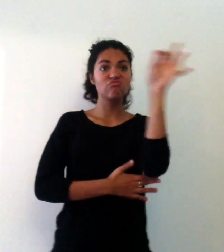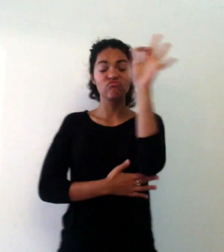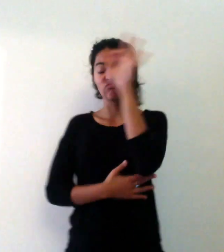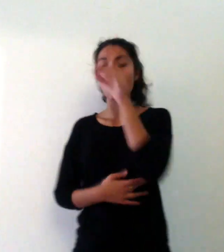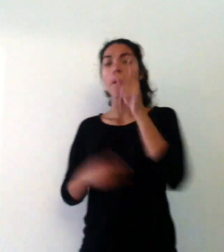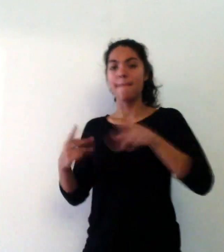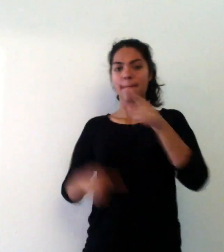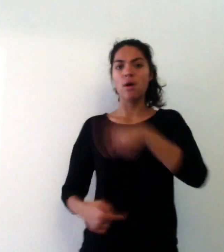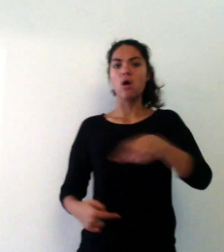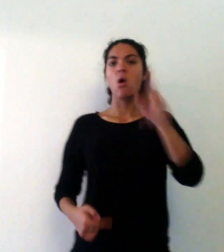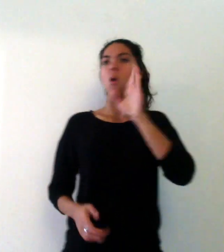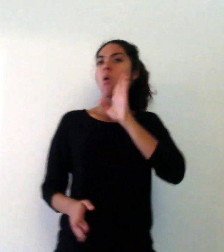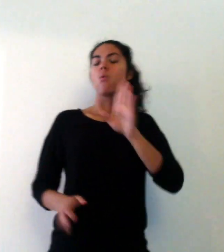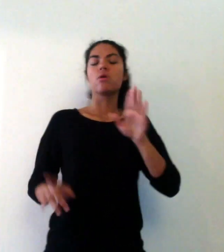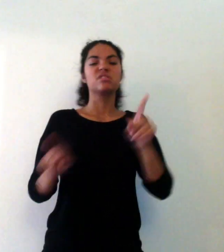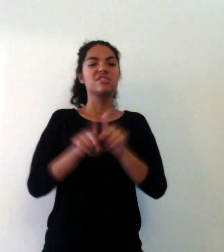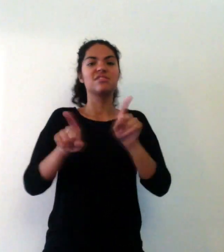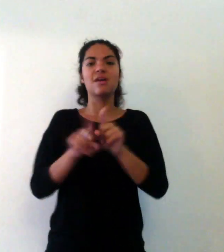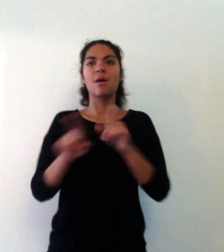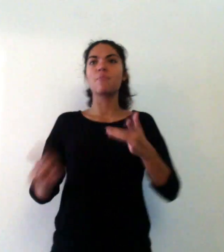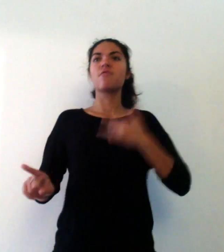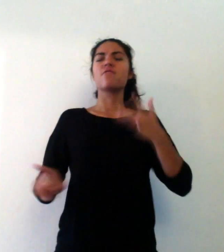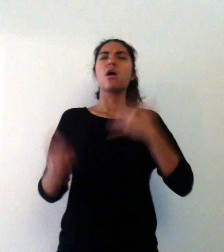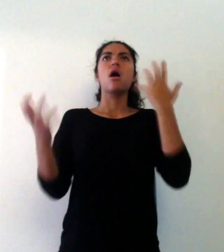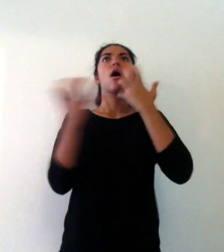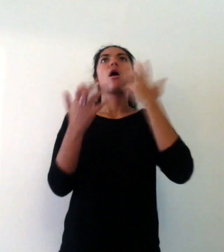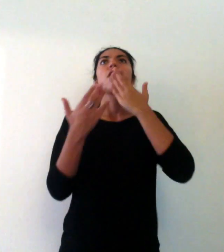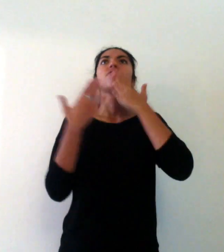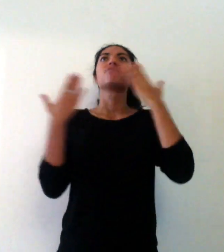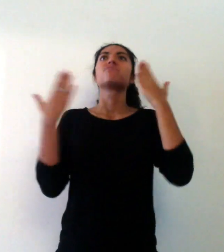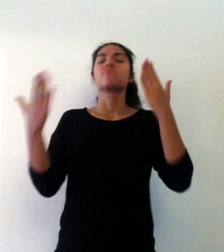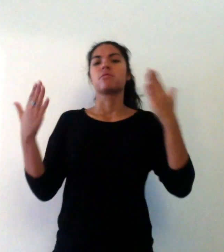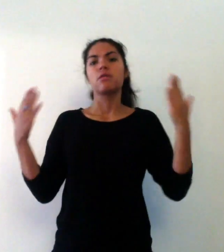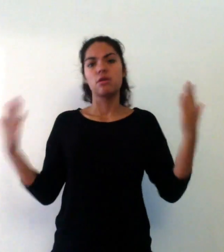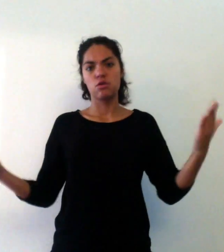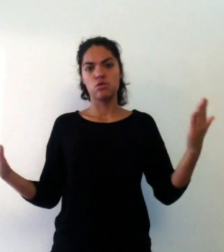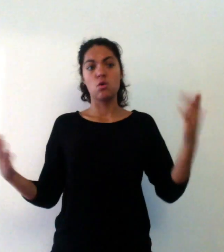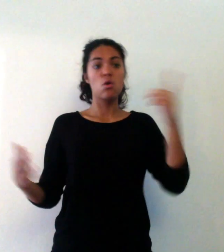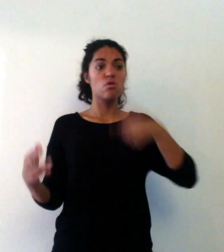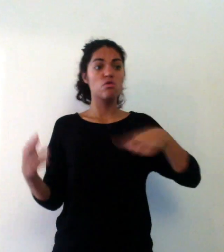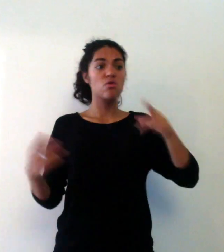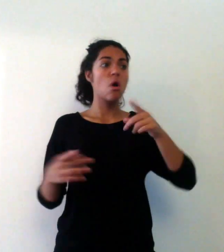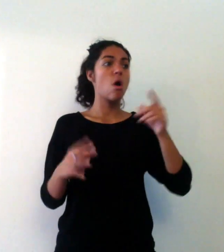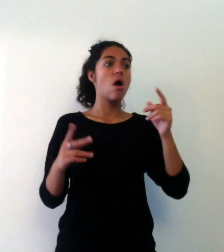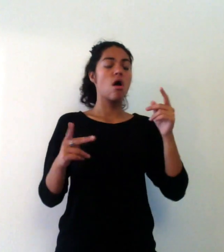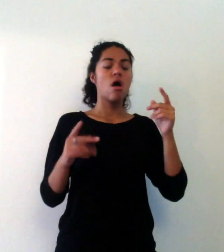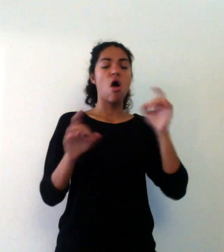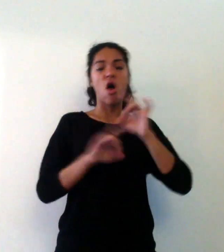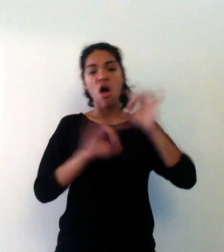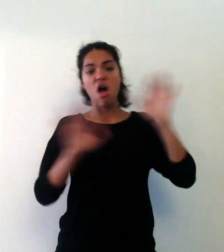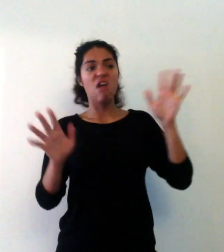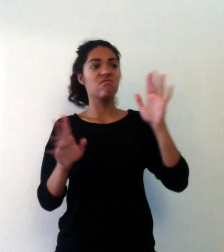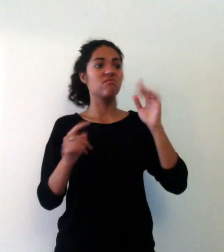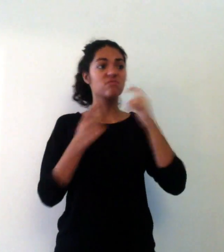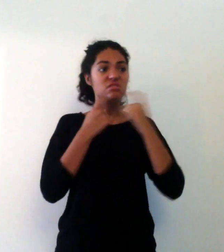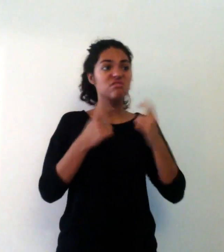what this woman has done to me. You see, she expressed it as her worship, and it came as appreciation